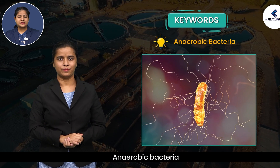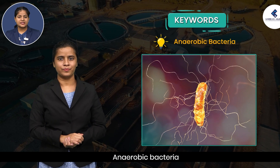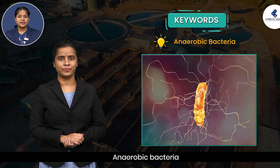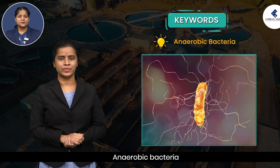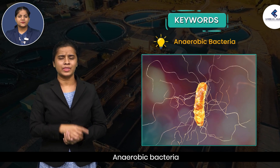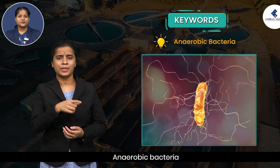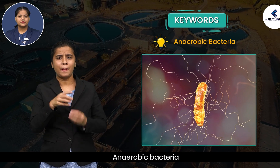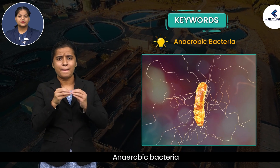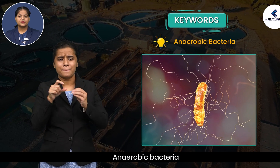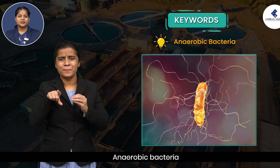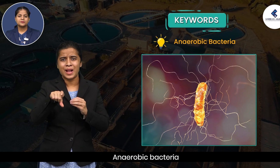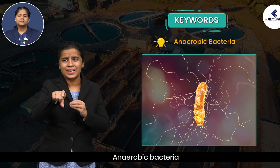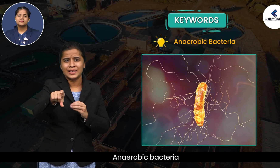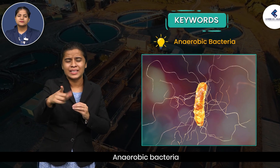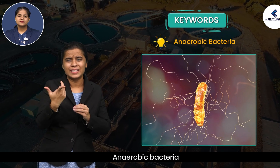anaerobic bacteria,